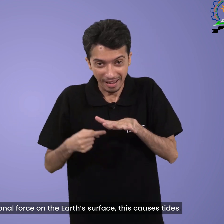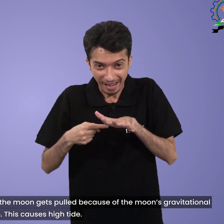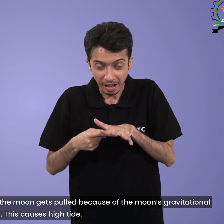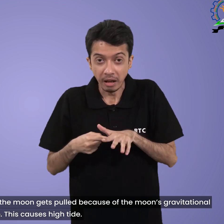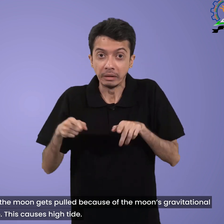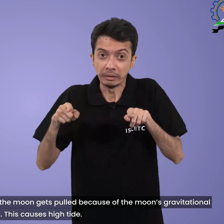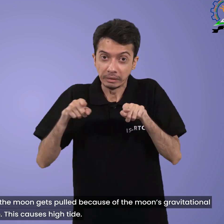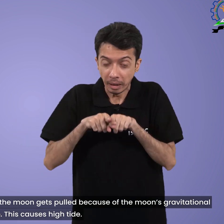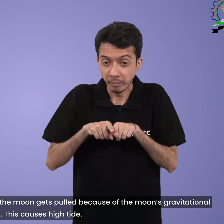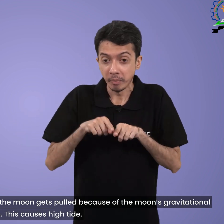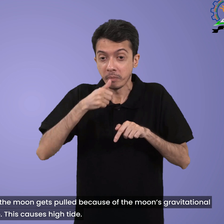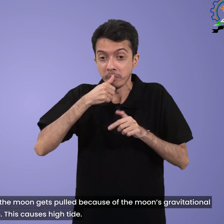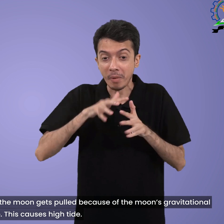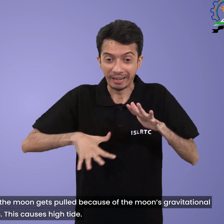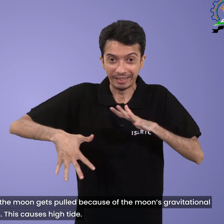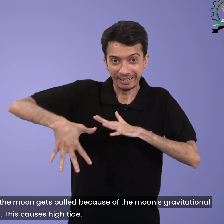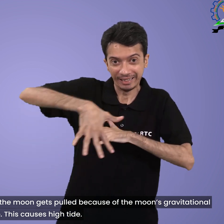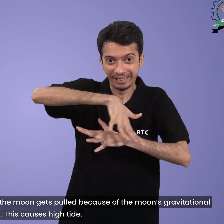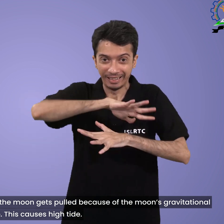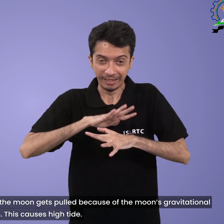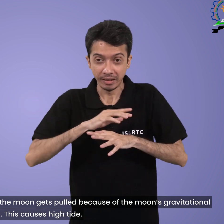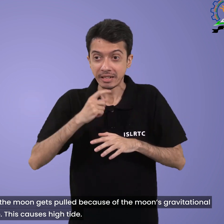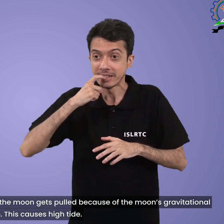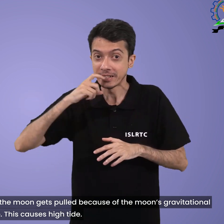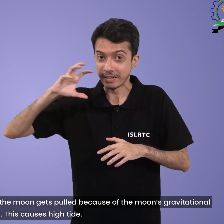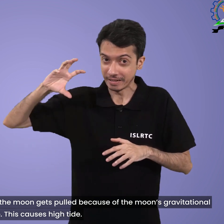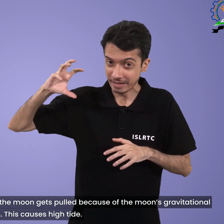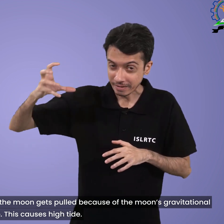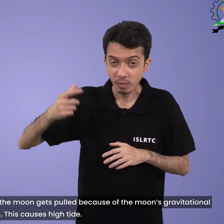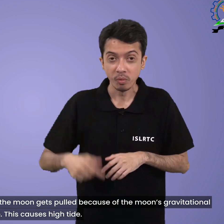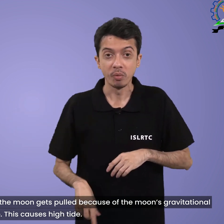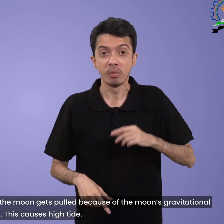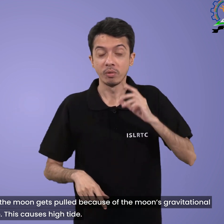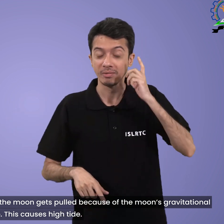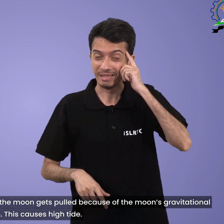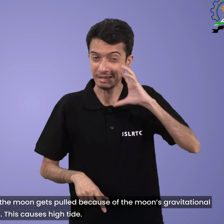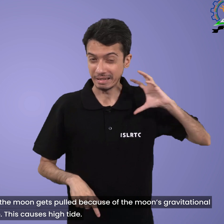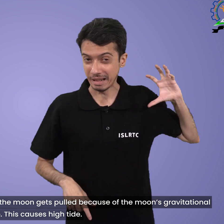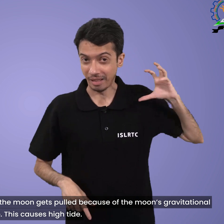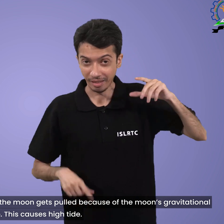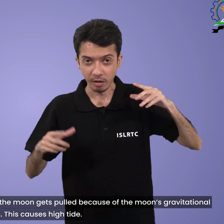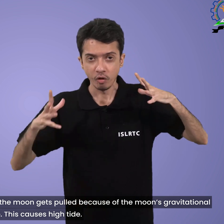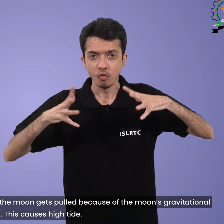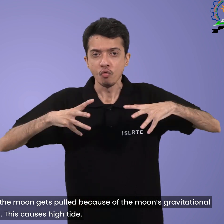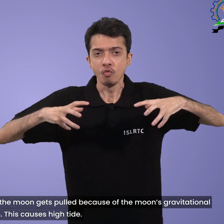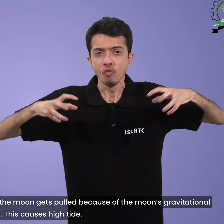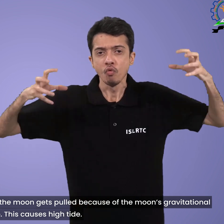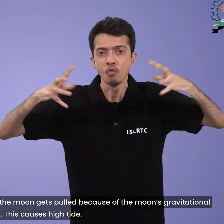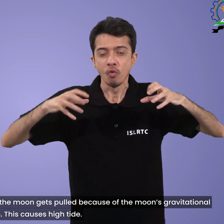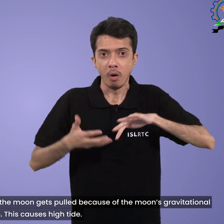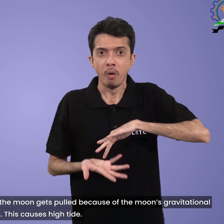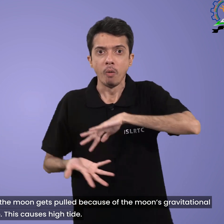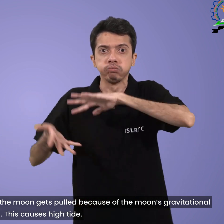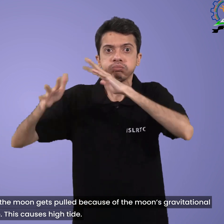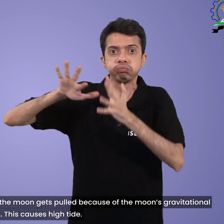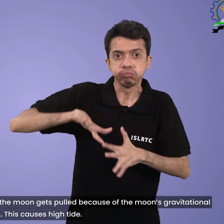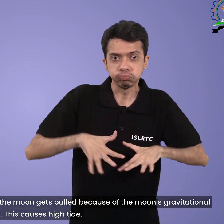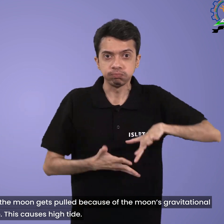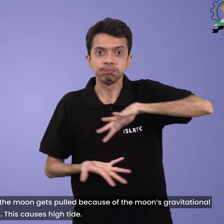The water of the Earth, which is closer to the moon, gets pulled because of the moon's gravitational force. This causes